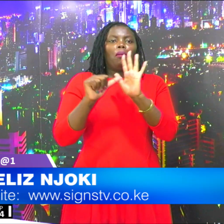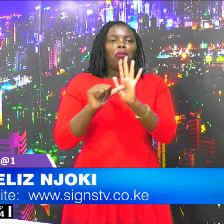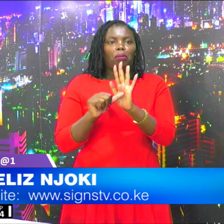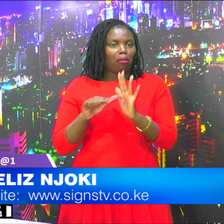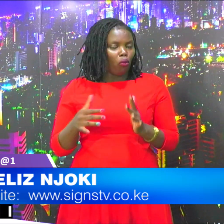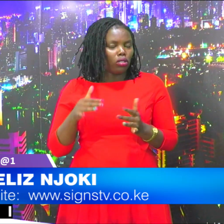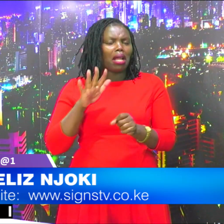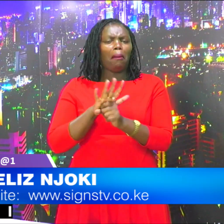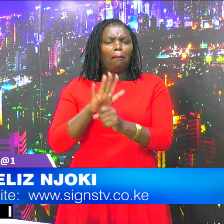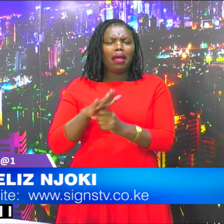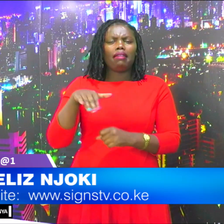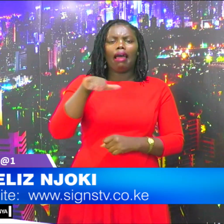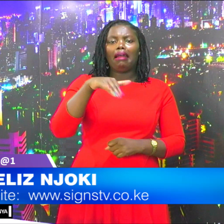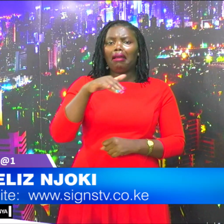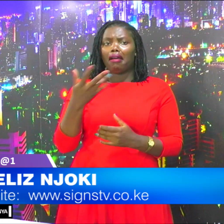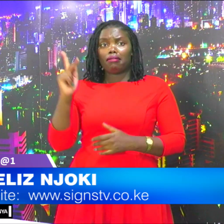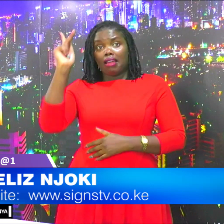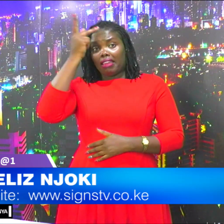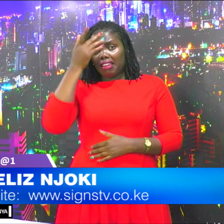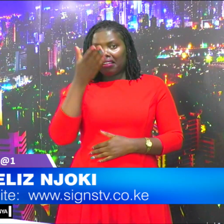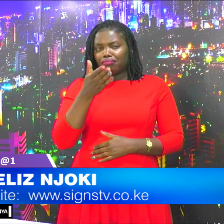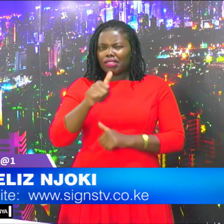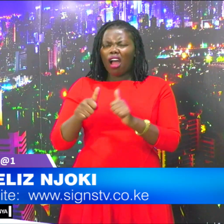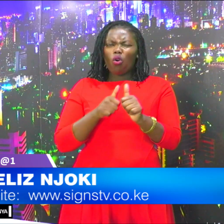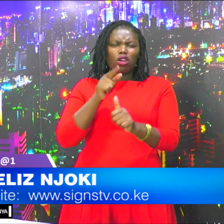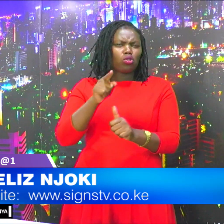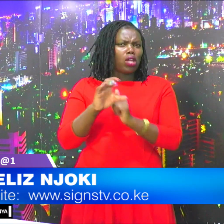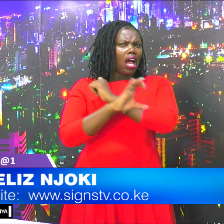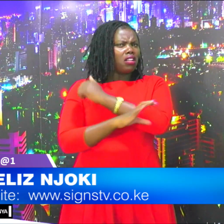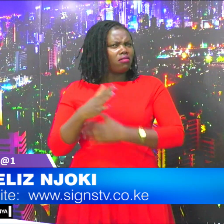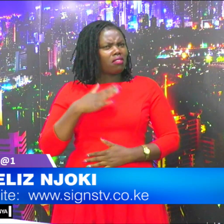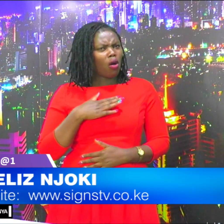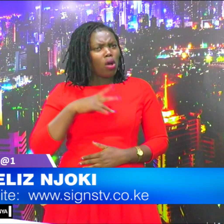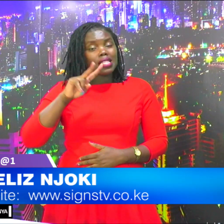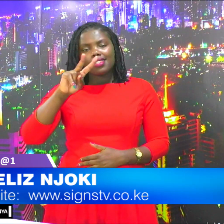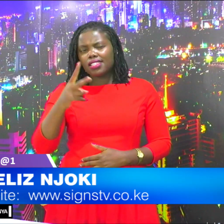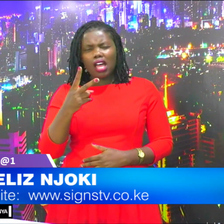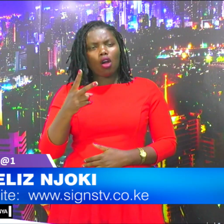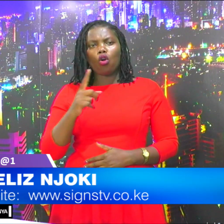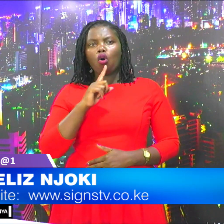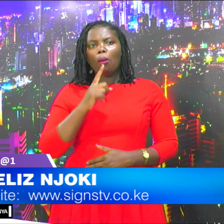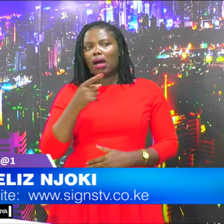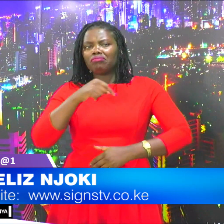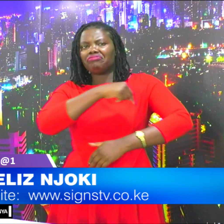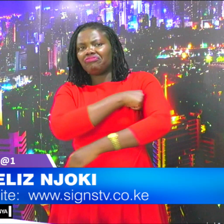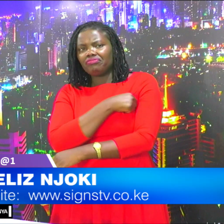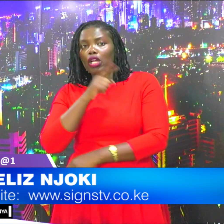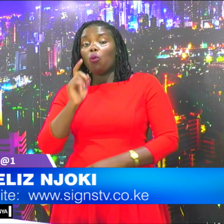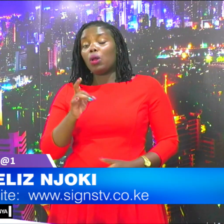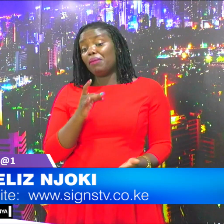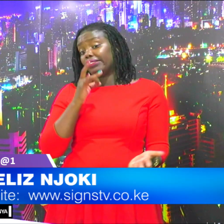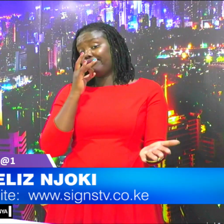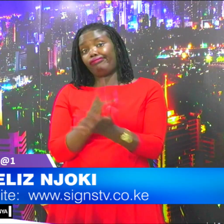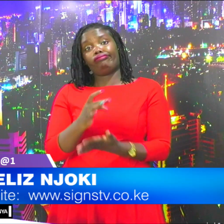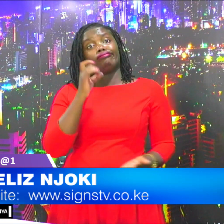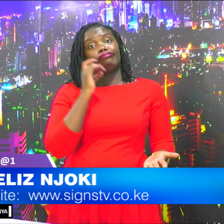parts of Kenya. According to the country's second in command, the chiefs who will be sent home will